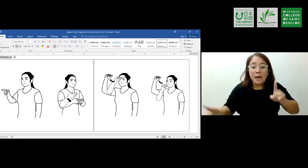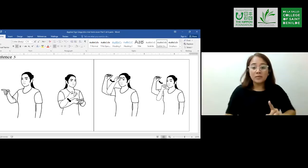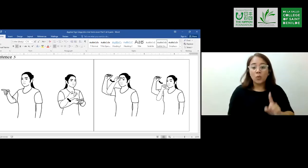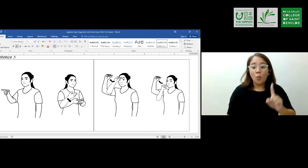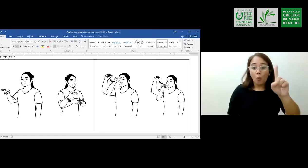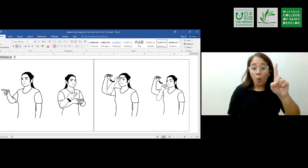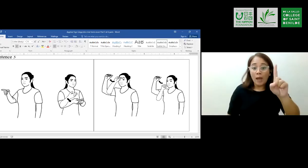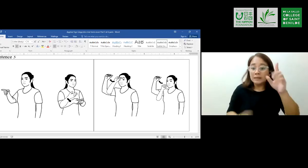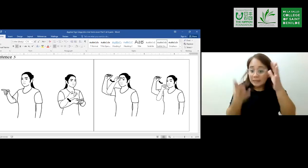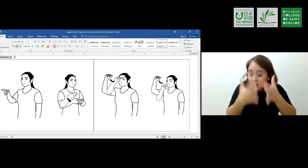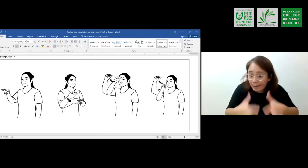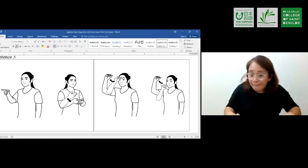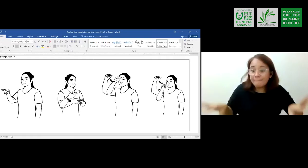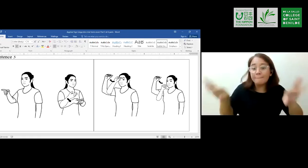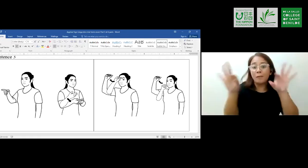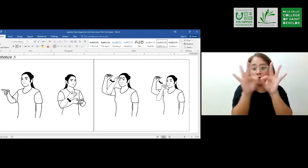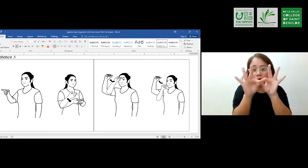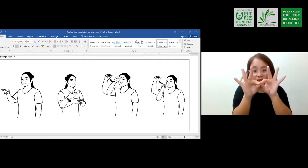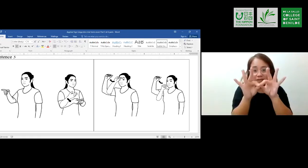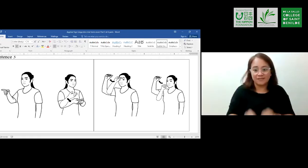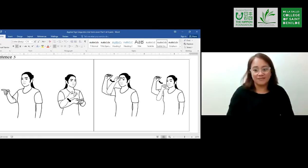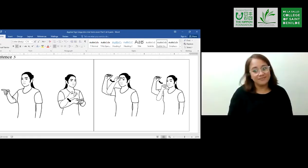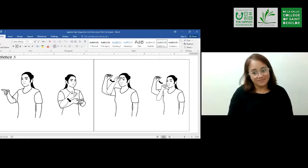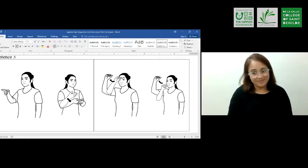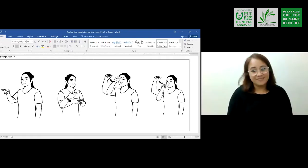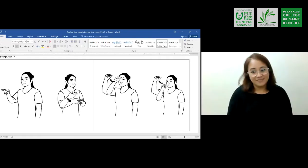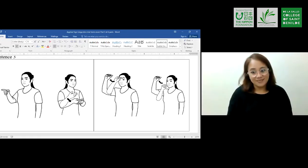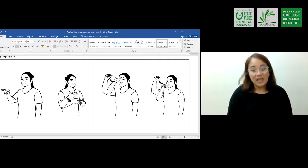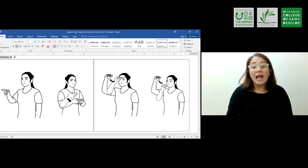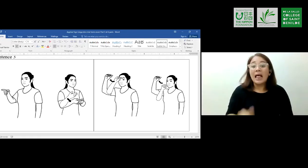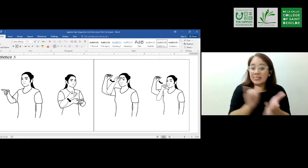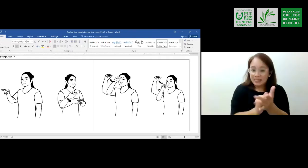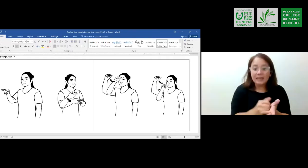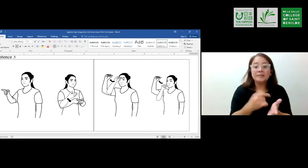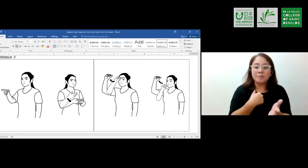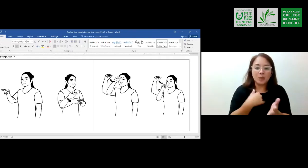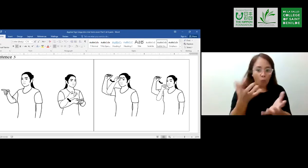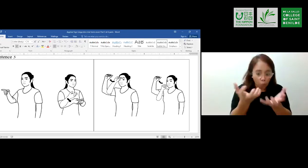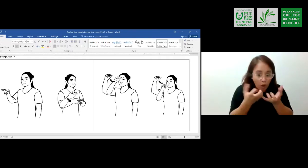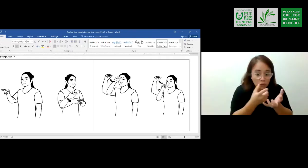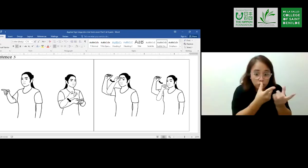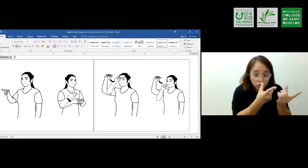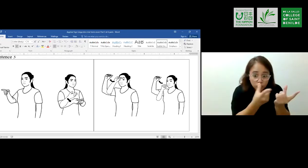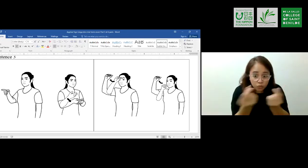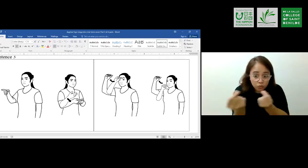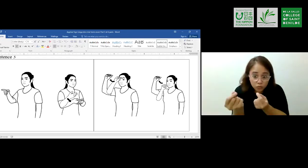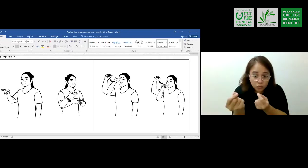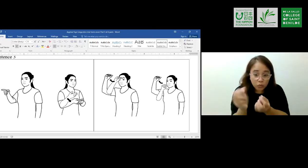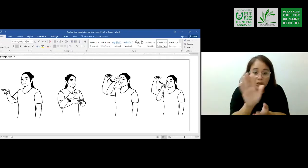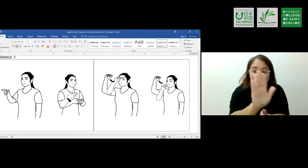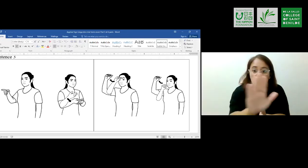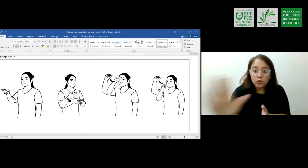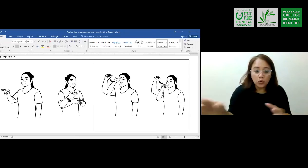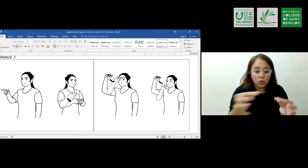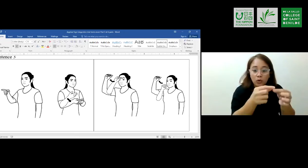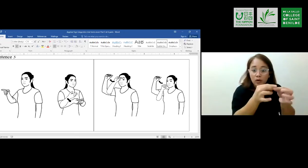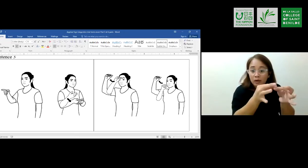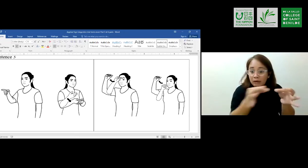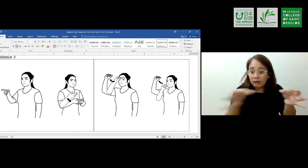So this is what I want you to do with your grammatical analysis too. There may be more than one way you